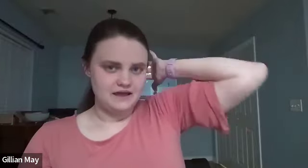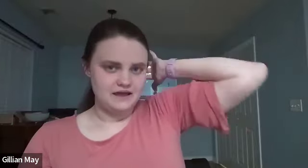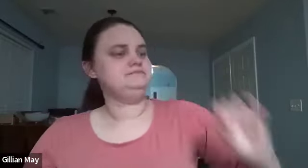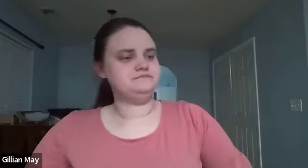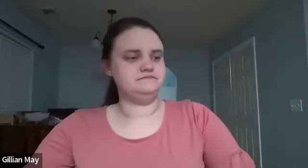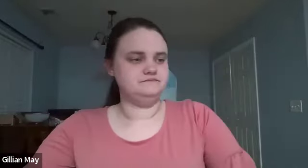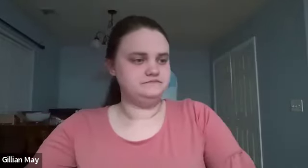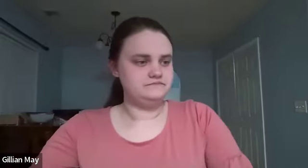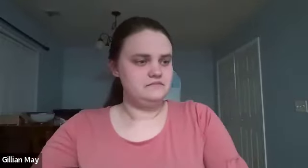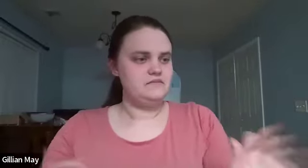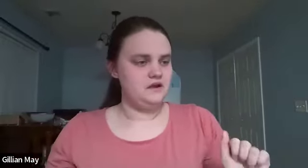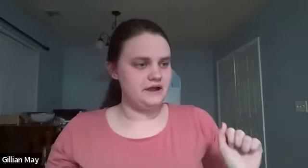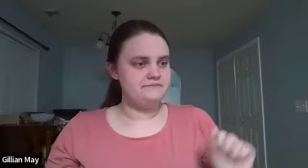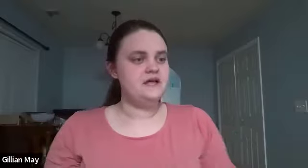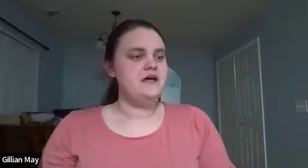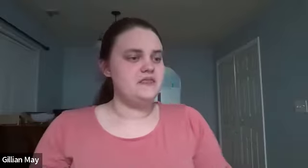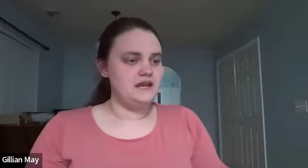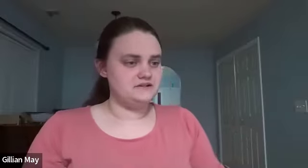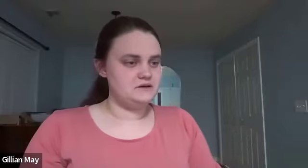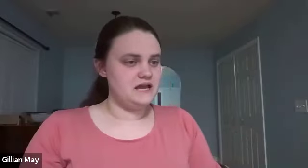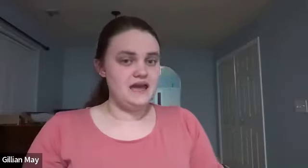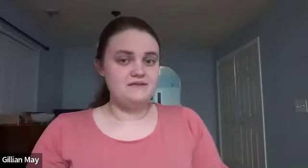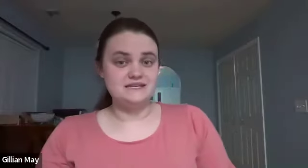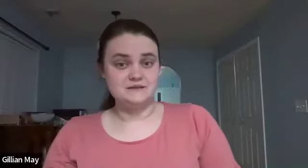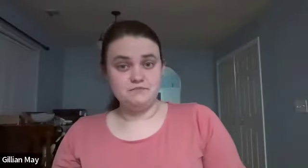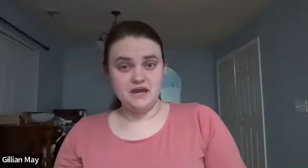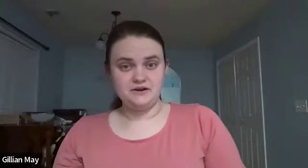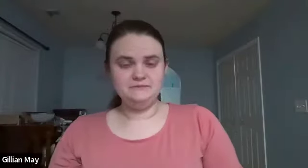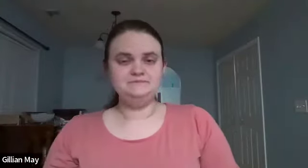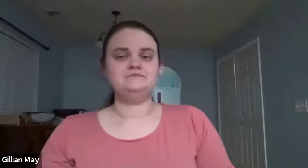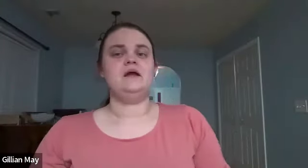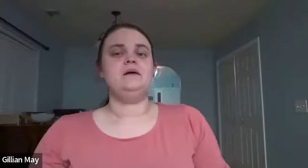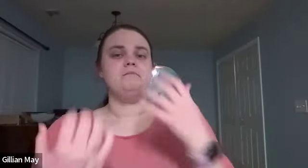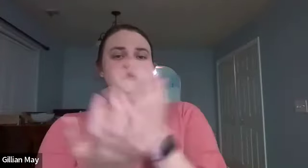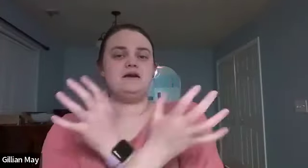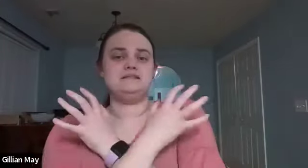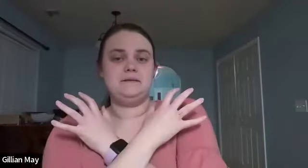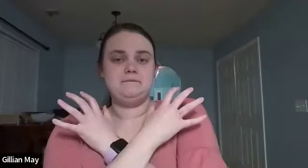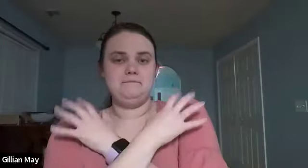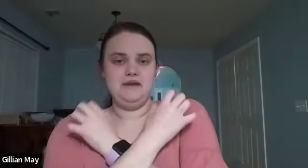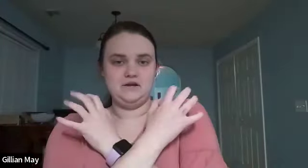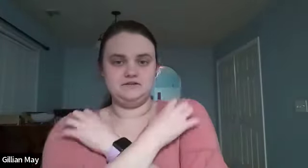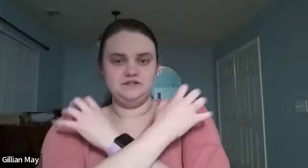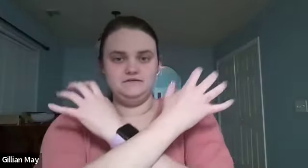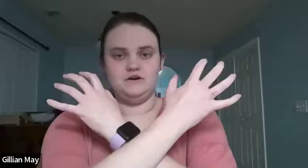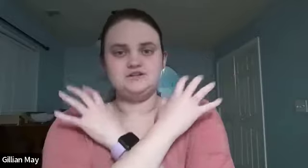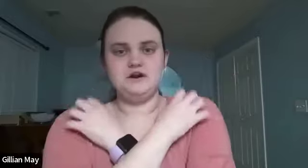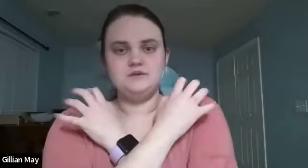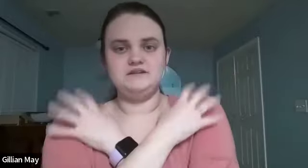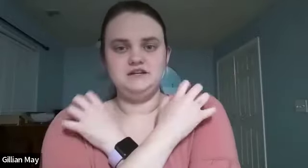Lion. All right. The next one I have is bear. Bear is bear. So you cross your arms and then you